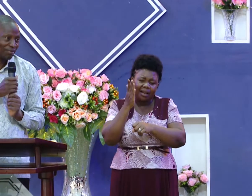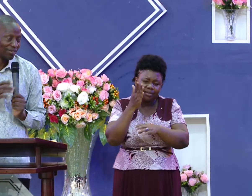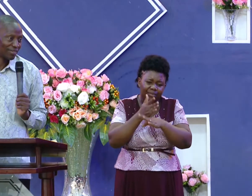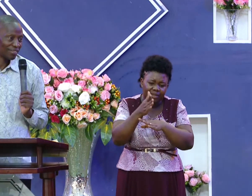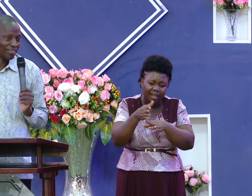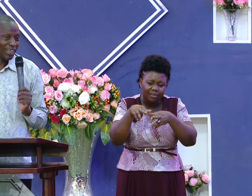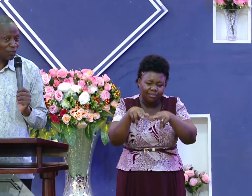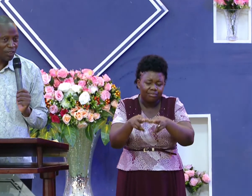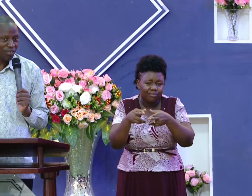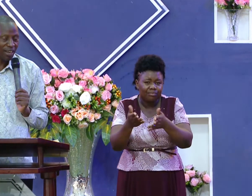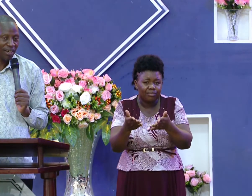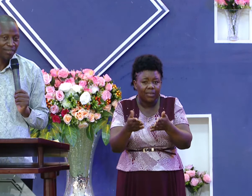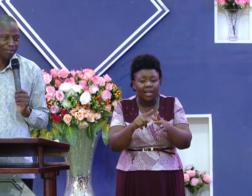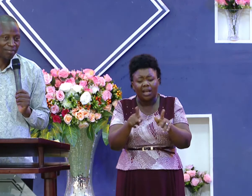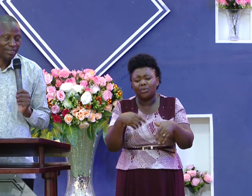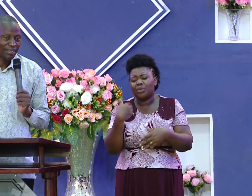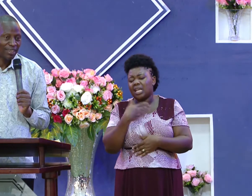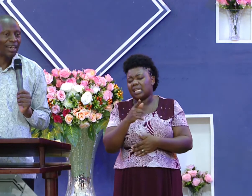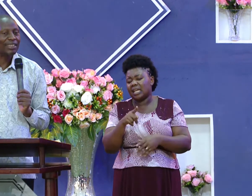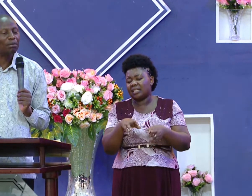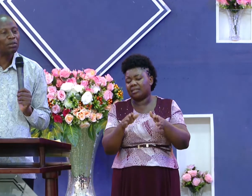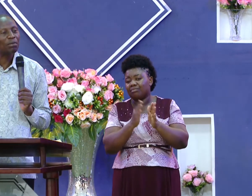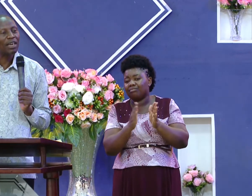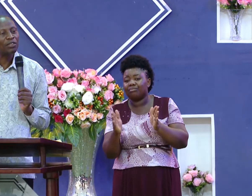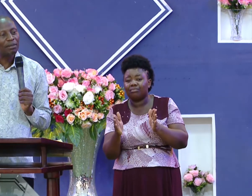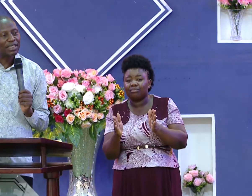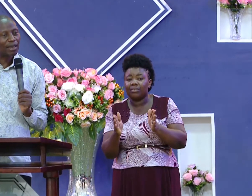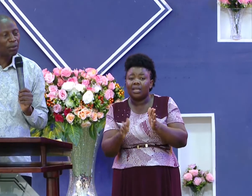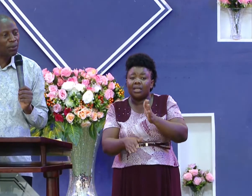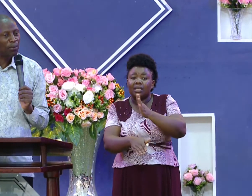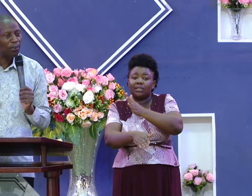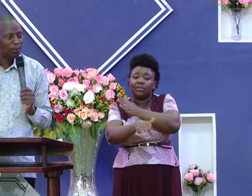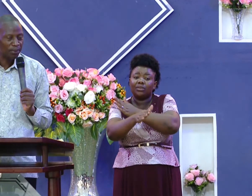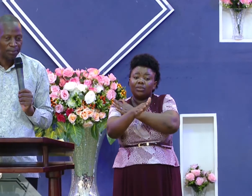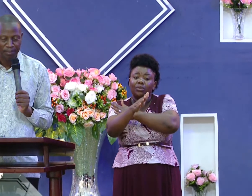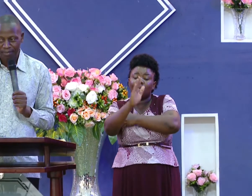having tested them, and we don't want. And